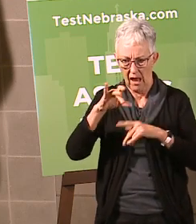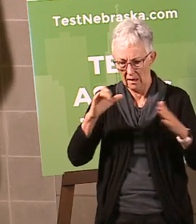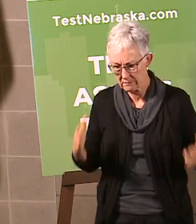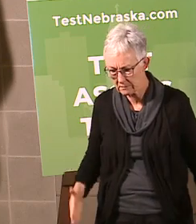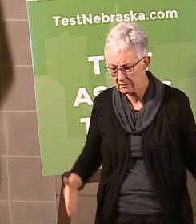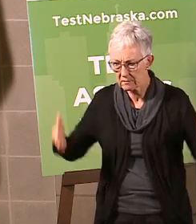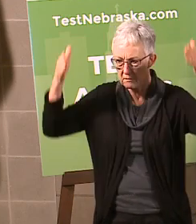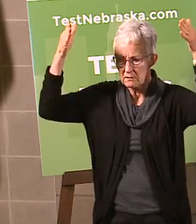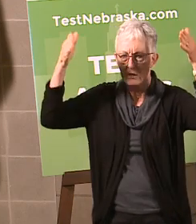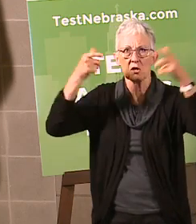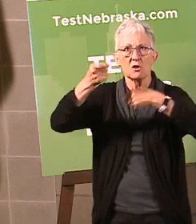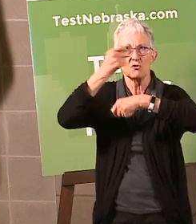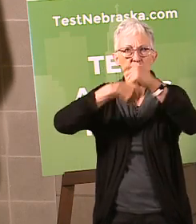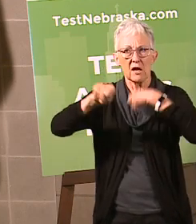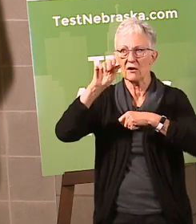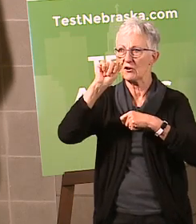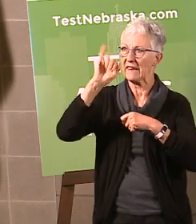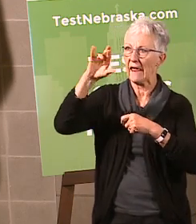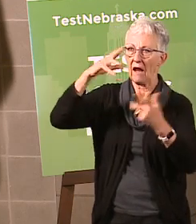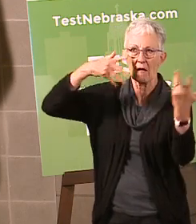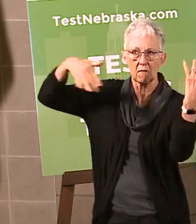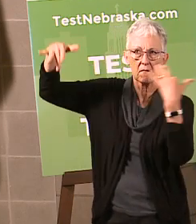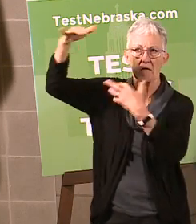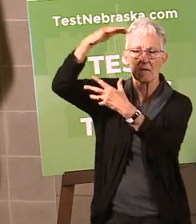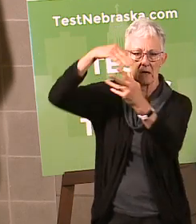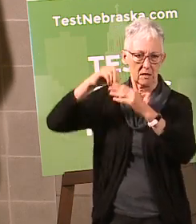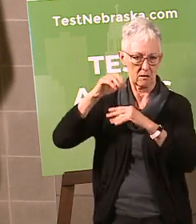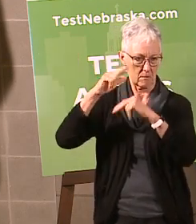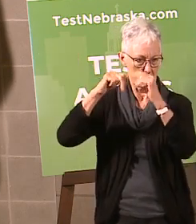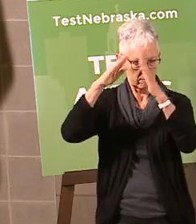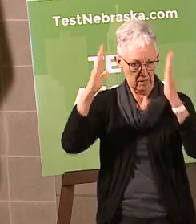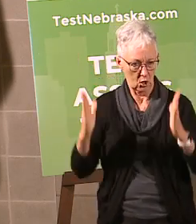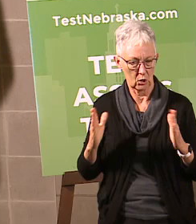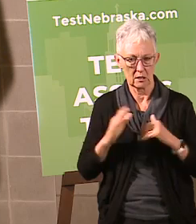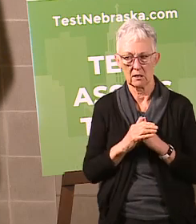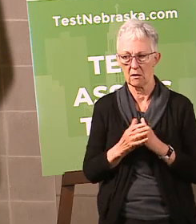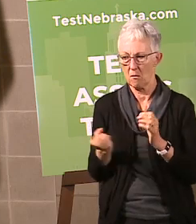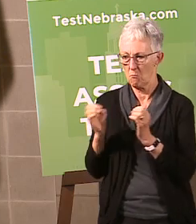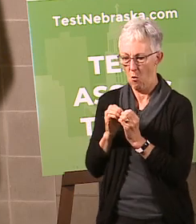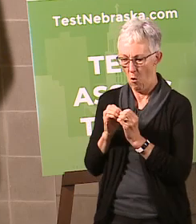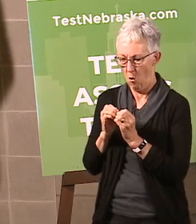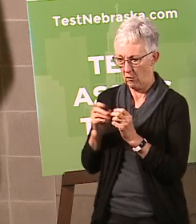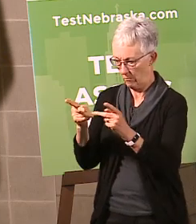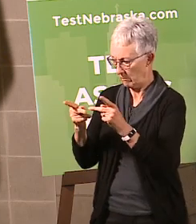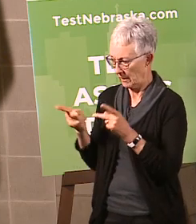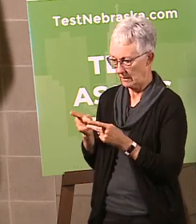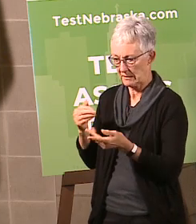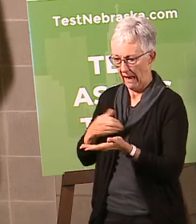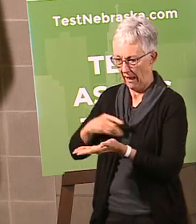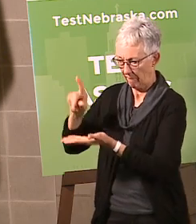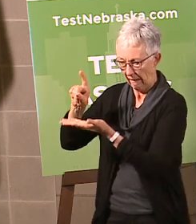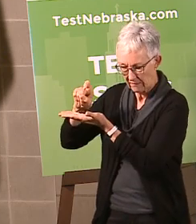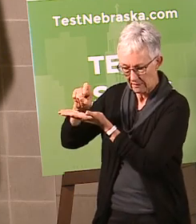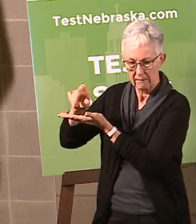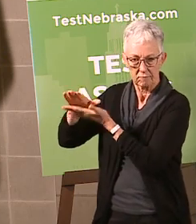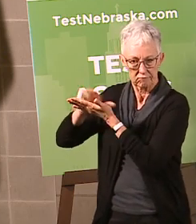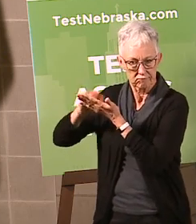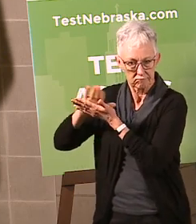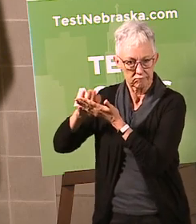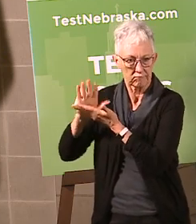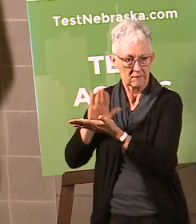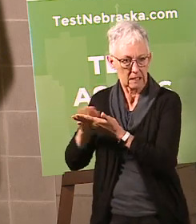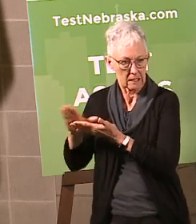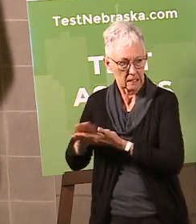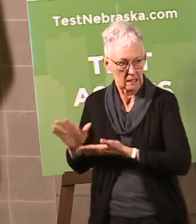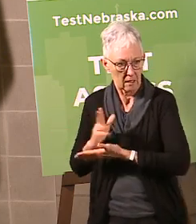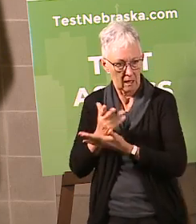conditions, or sanitizing high-touch surfaces more often, or putting more hand sanitizers. I mean, there's a lot of things just with regard to making sure all